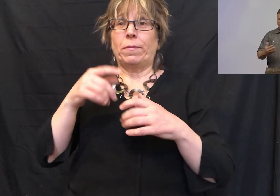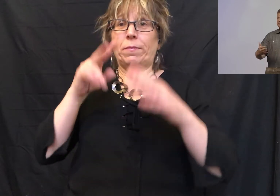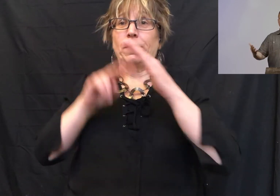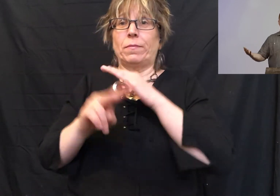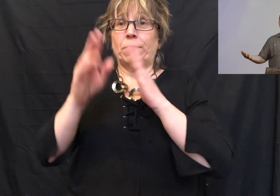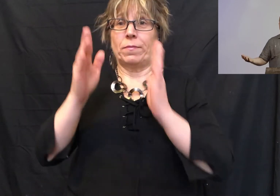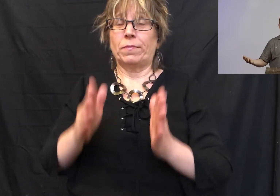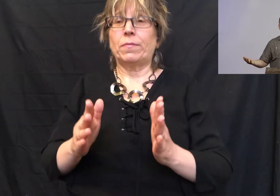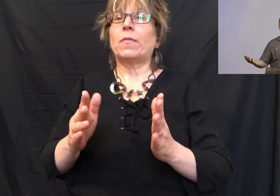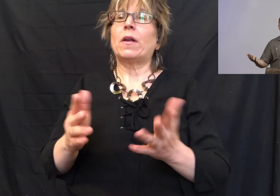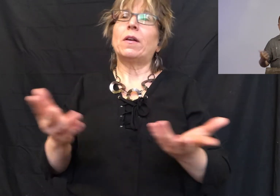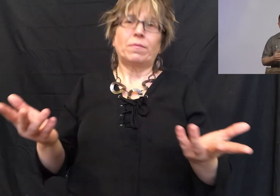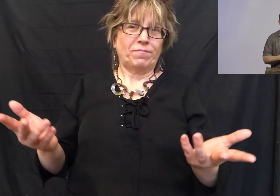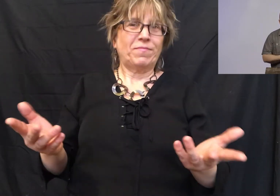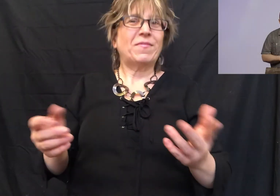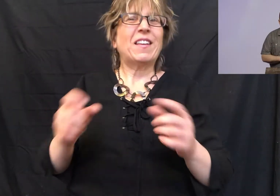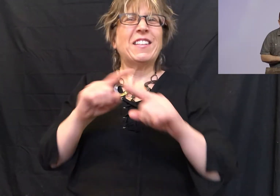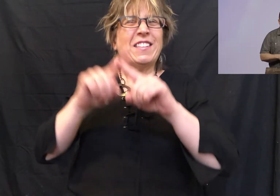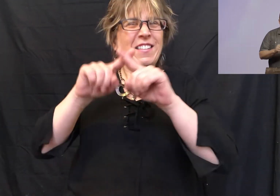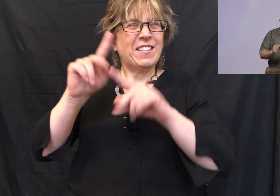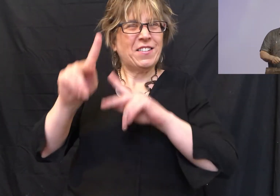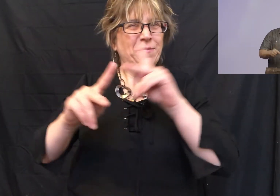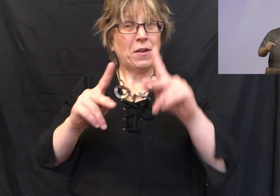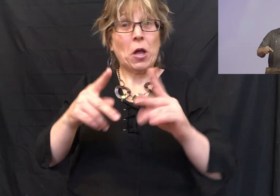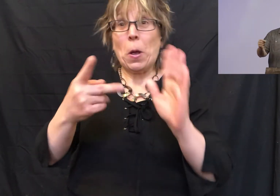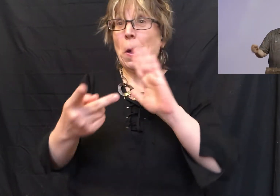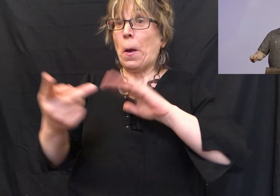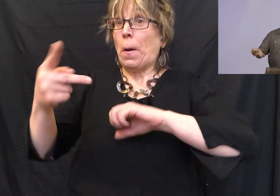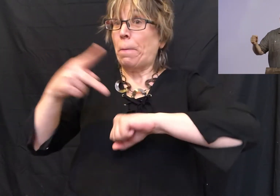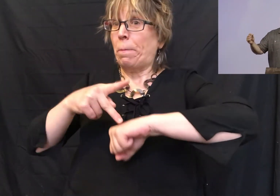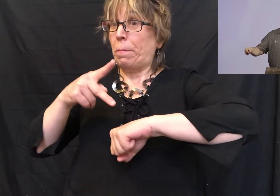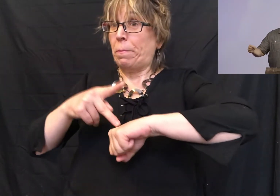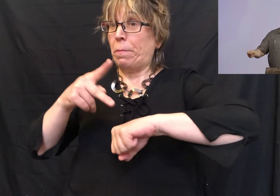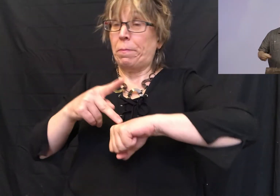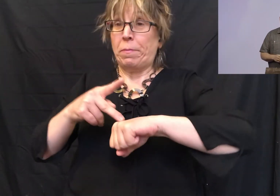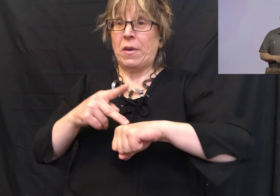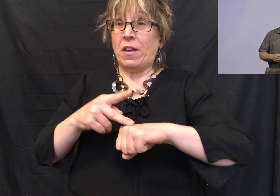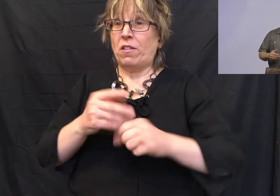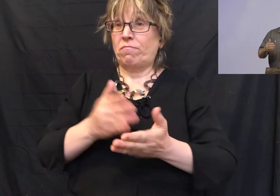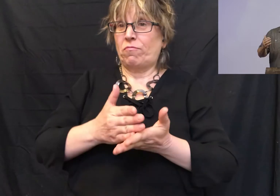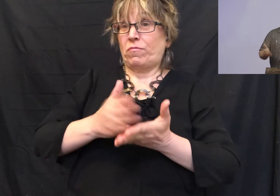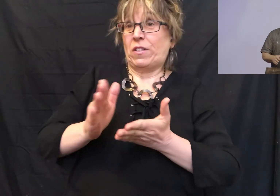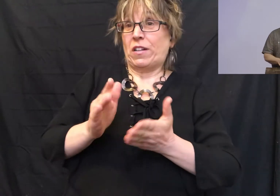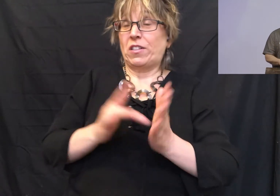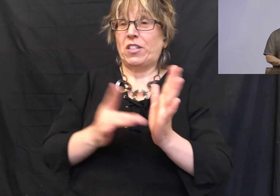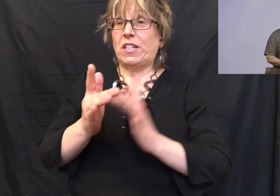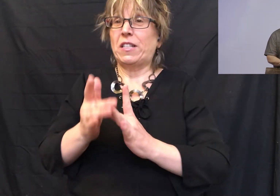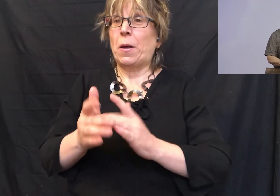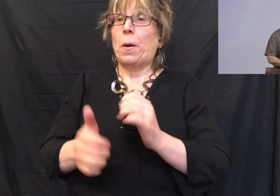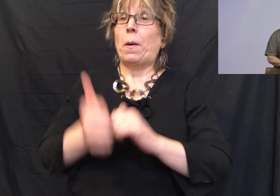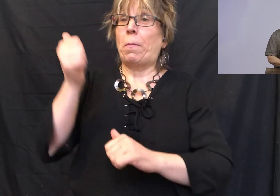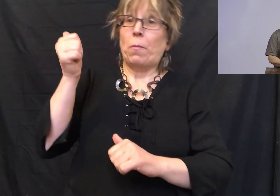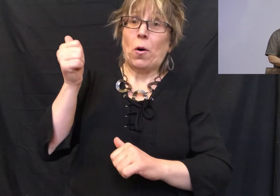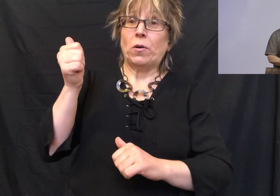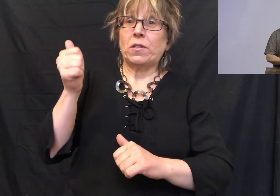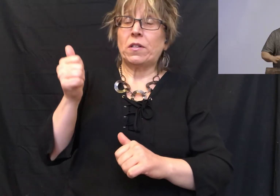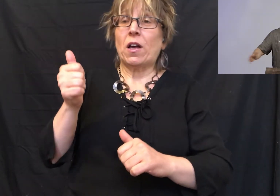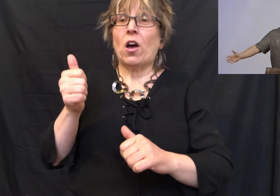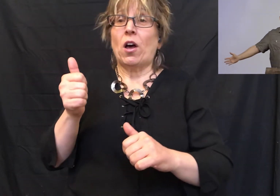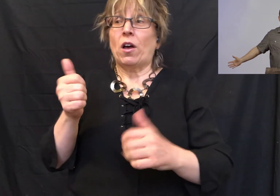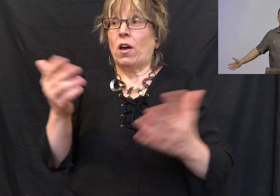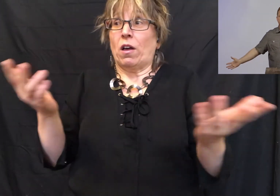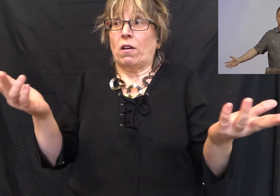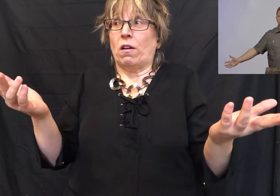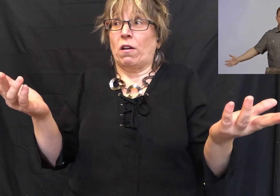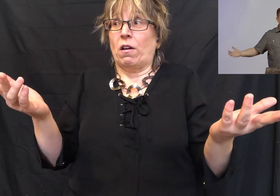Mark flaked out on a missionary trip with the Apostle Paul. Peter abandoned Jesus in his greatest hour of need. And Timothy had ulcers.